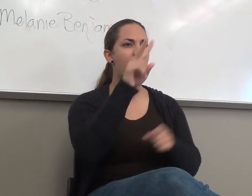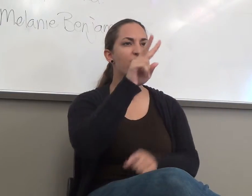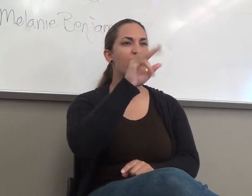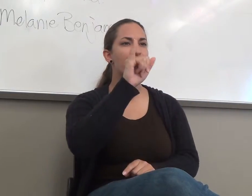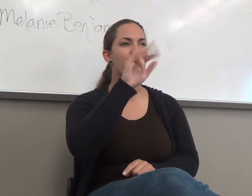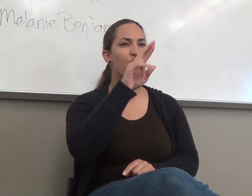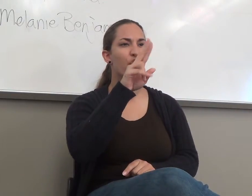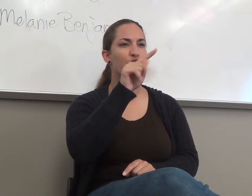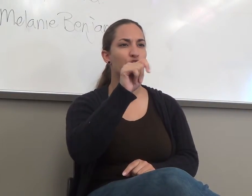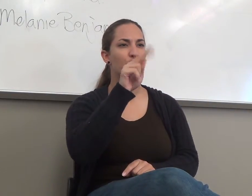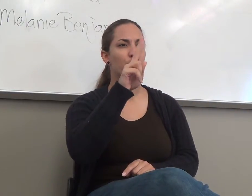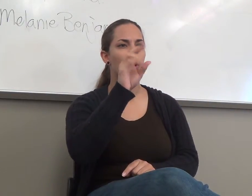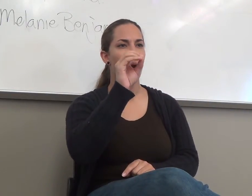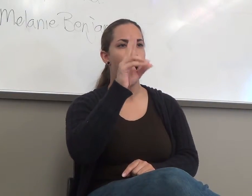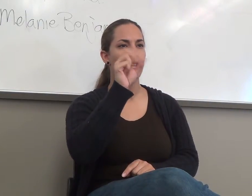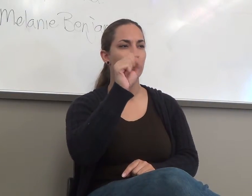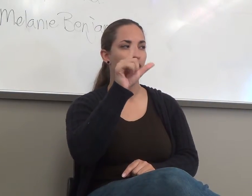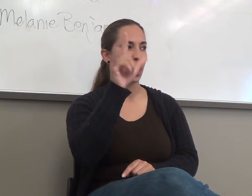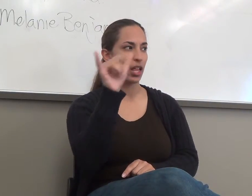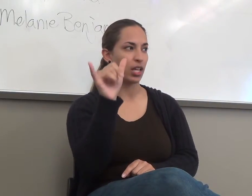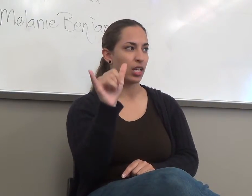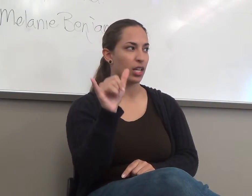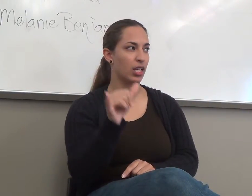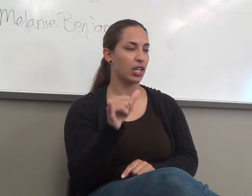Virtuously, what does that mean? Can you guess from the